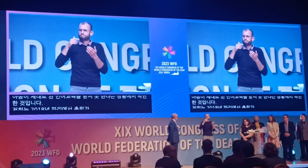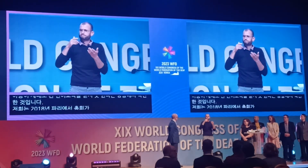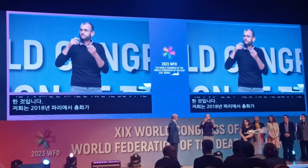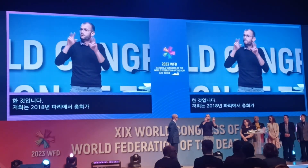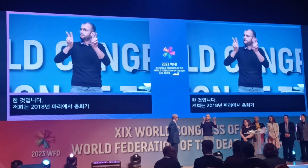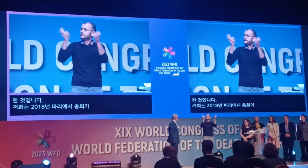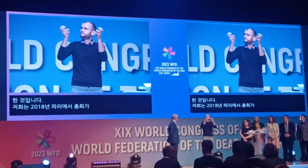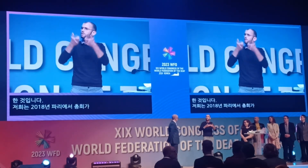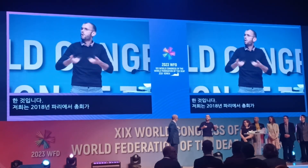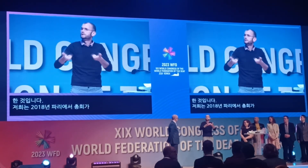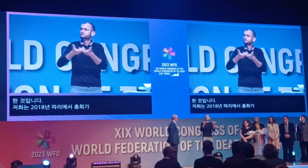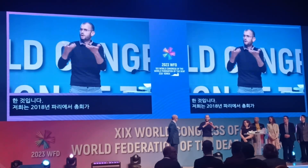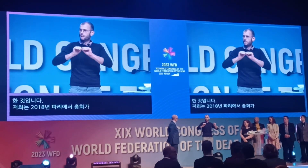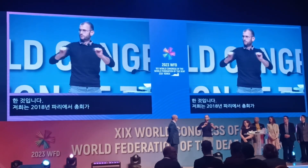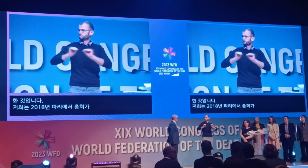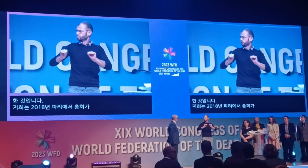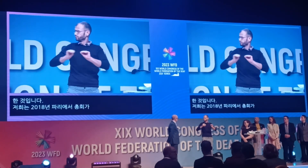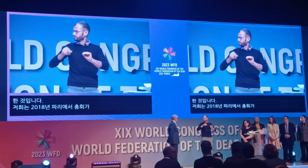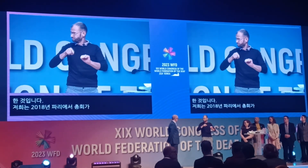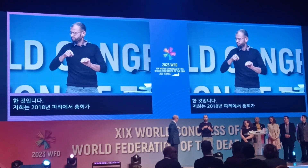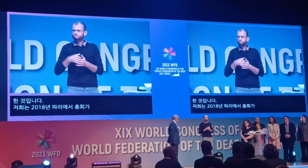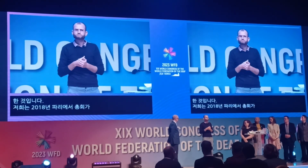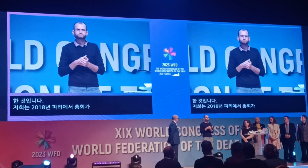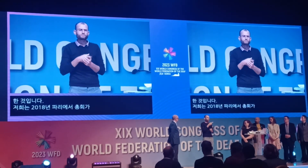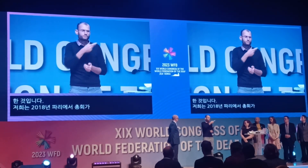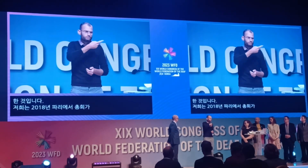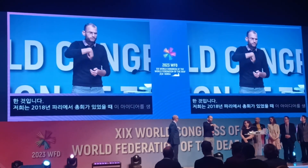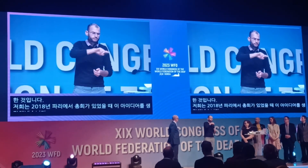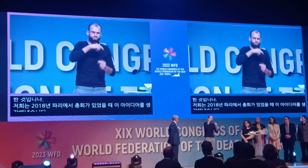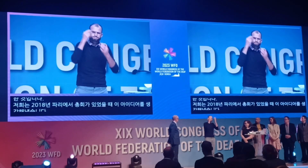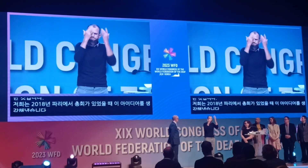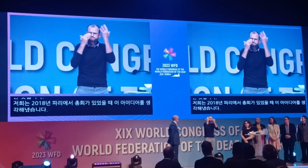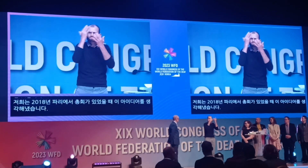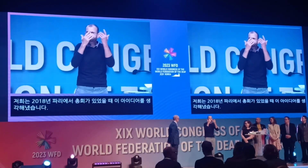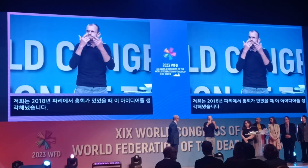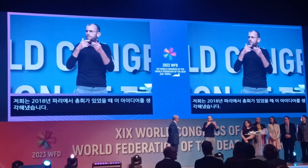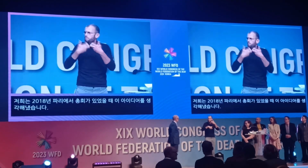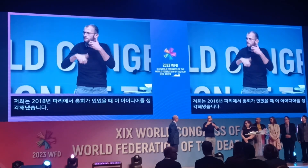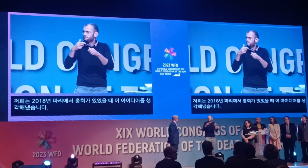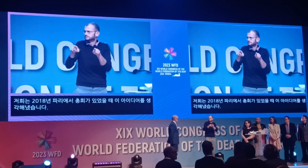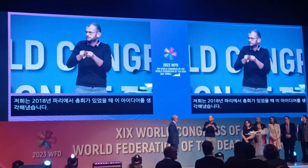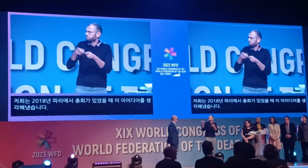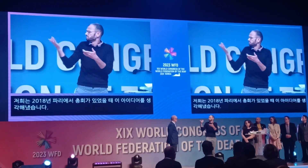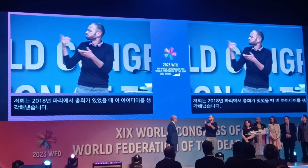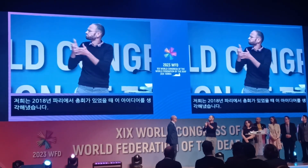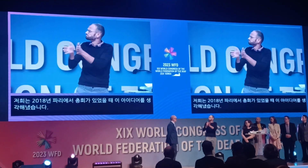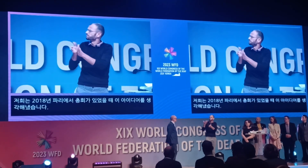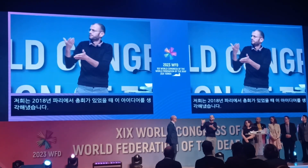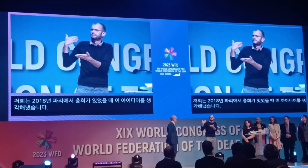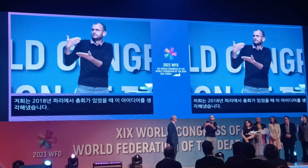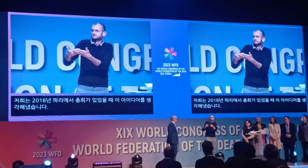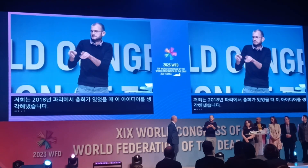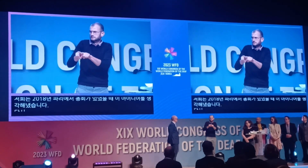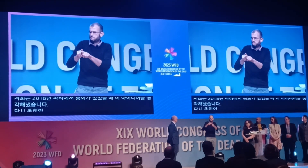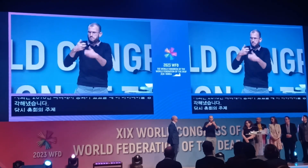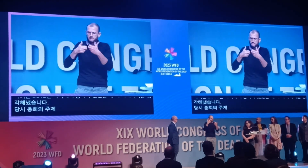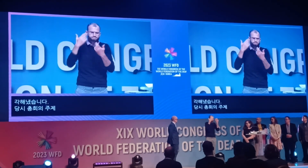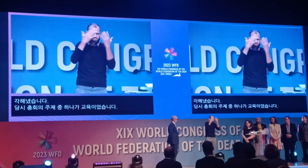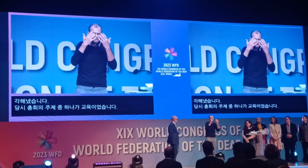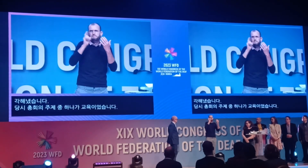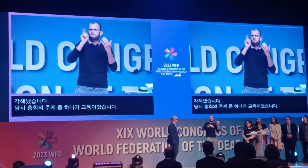that one of the themes of that Congress was education. And as a result of the discussions